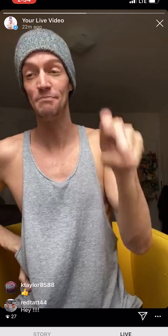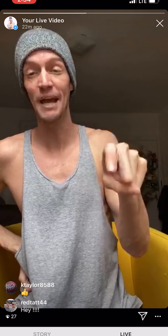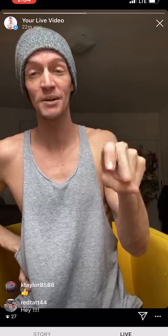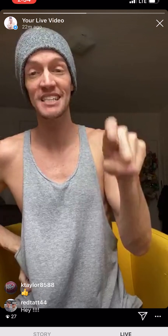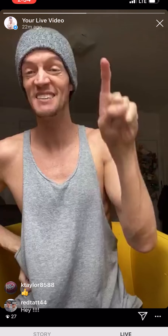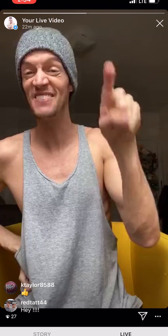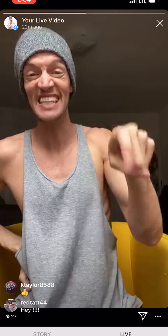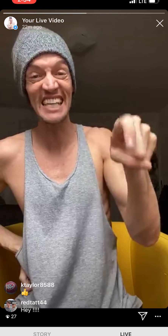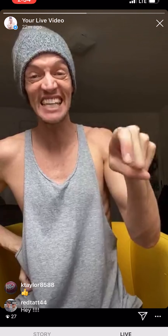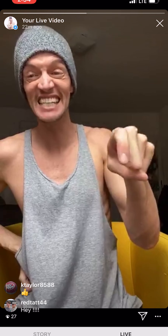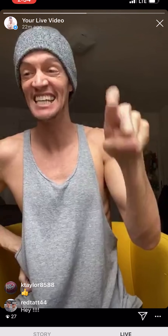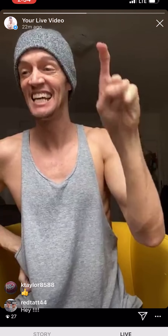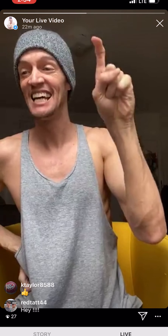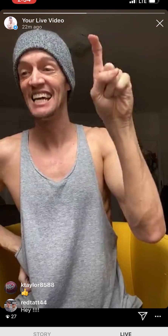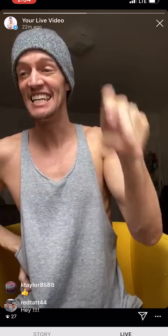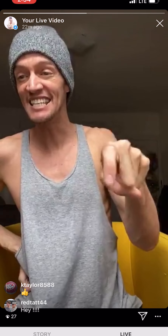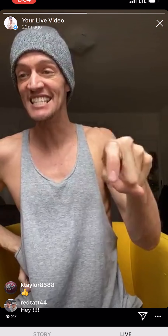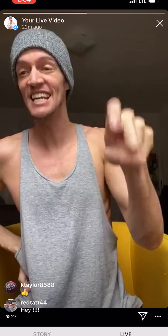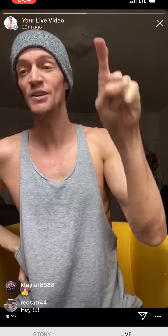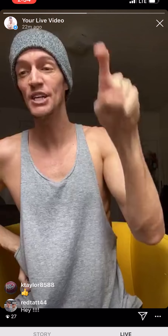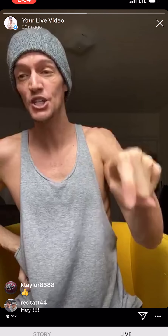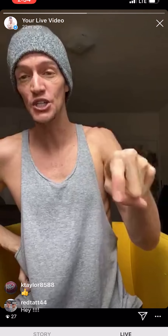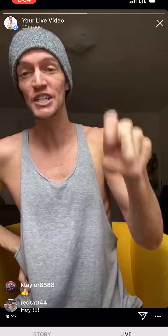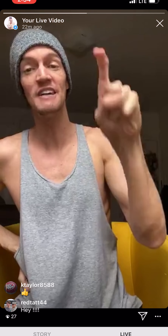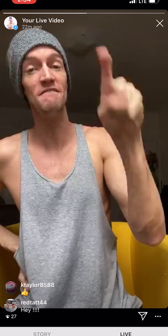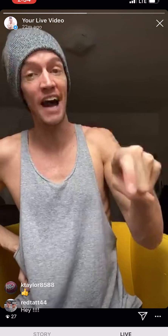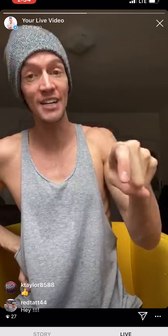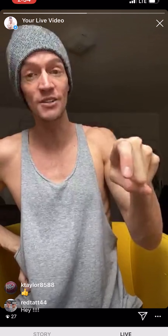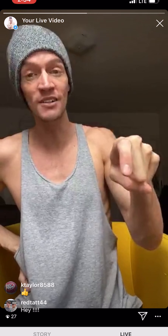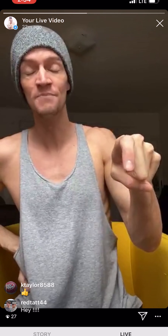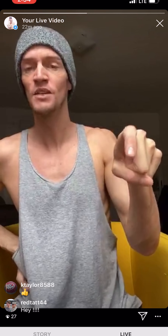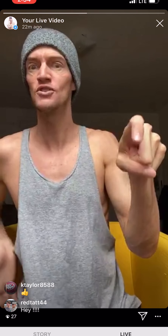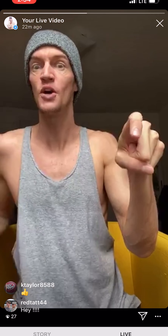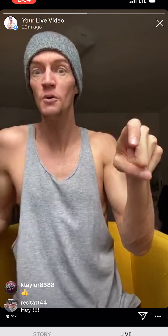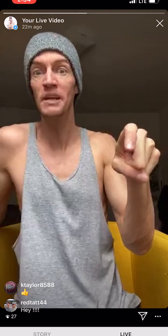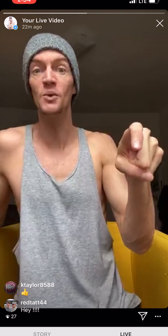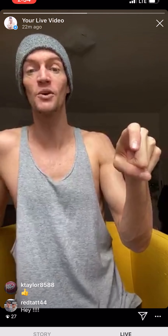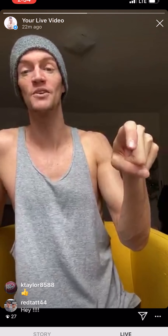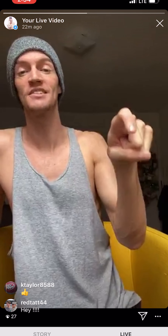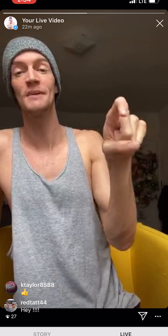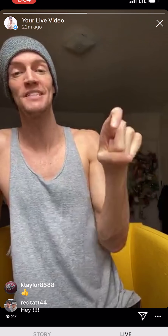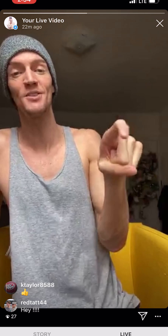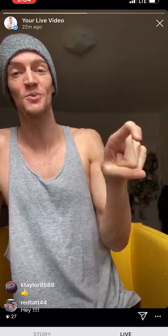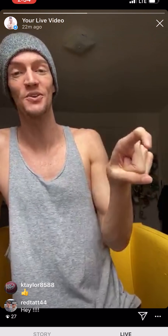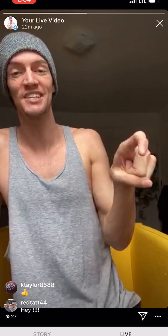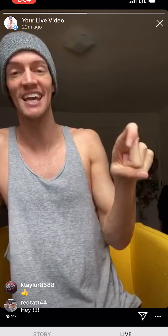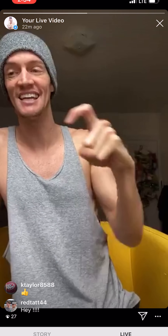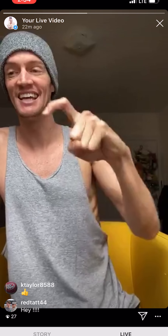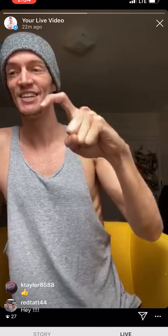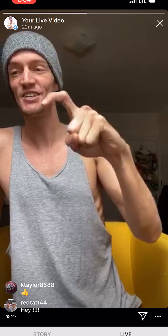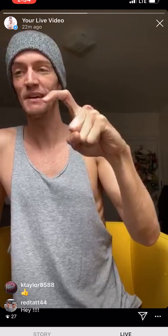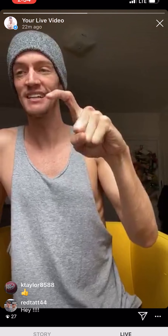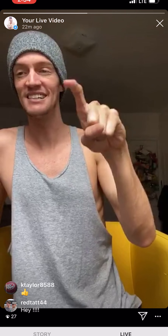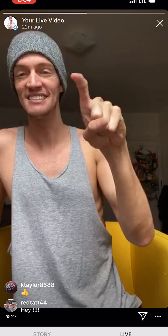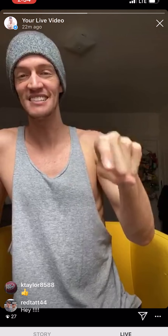Imperative. Need. Necessary. Should. Vital. So many words. Let me say those words again. Just make a, your